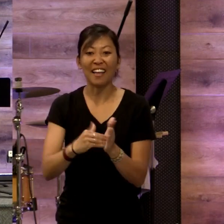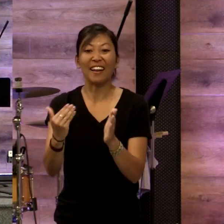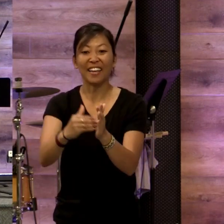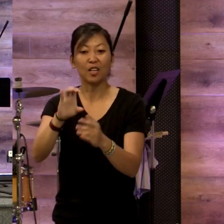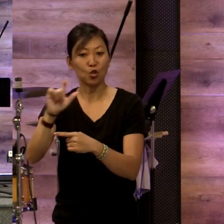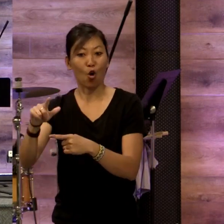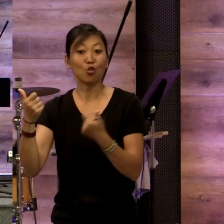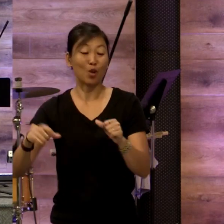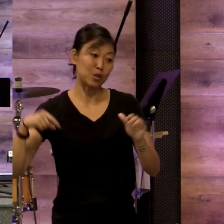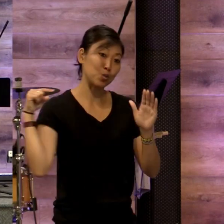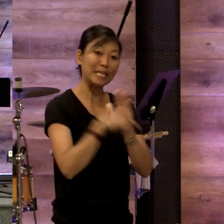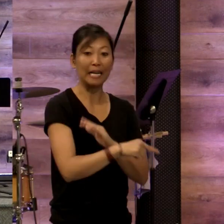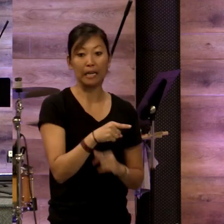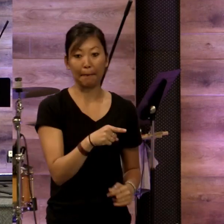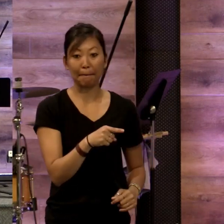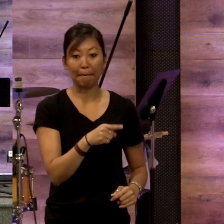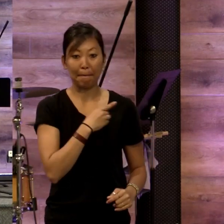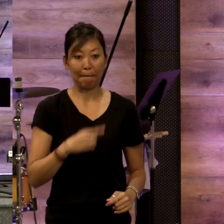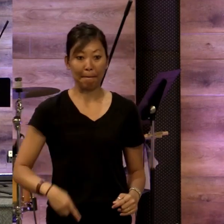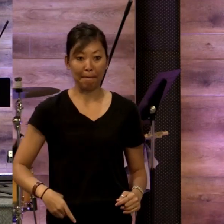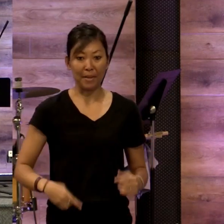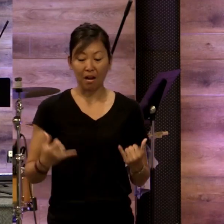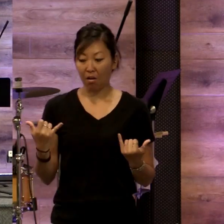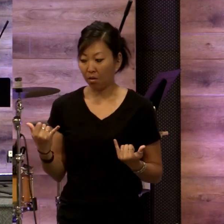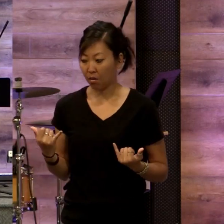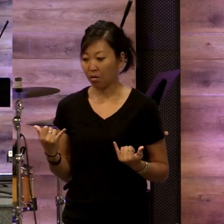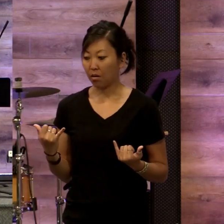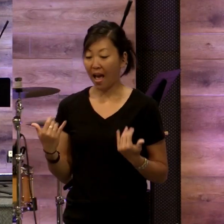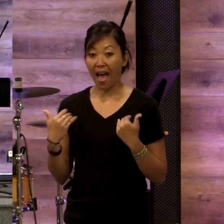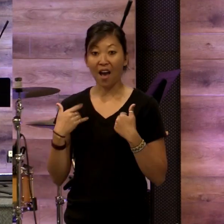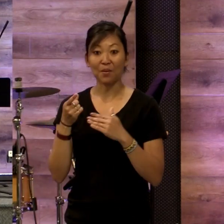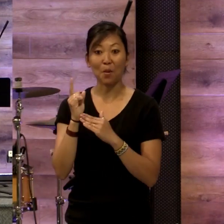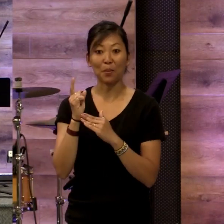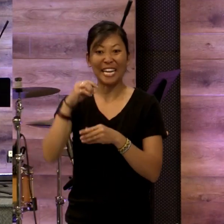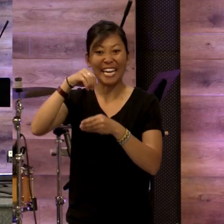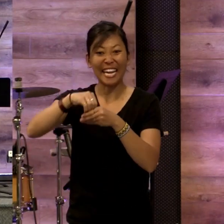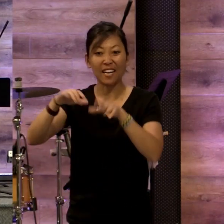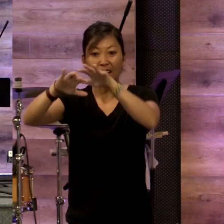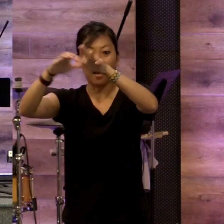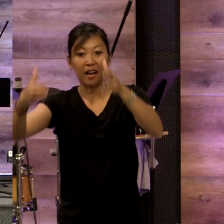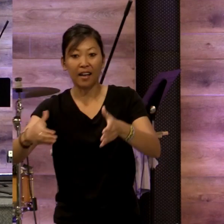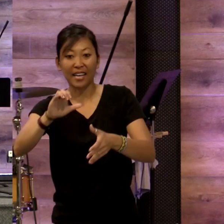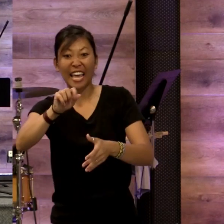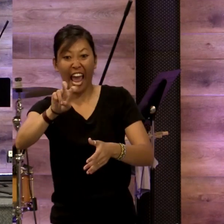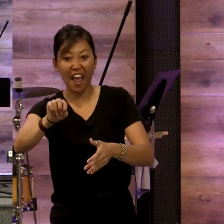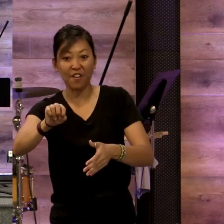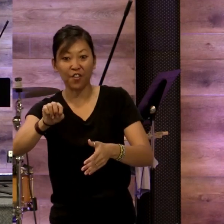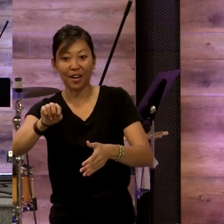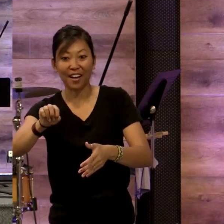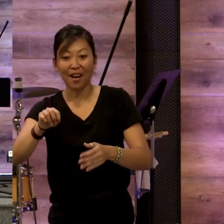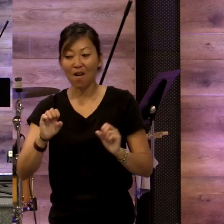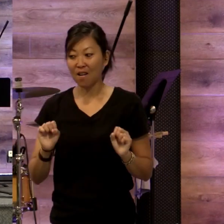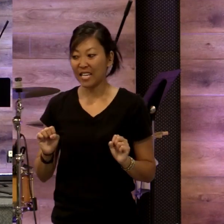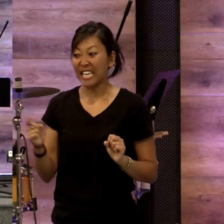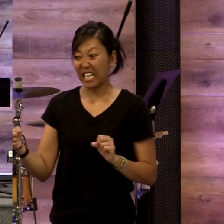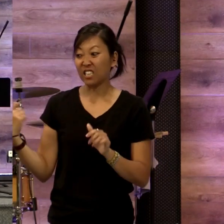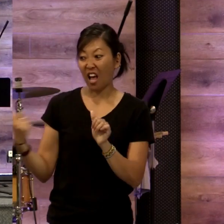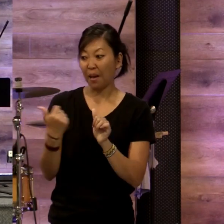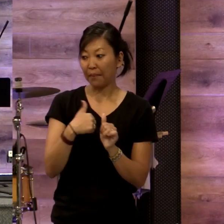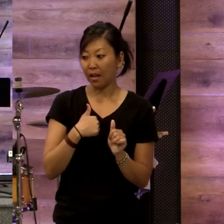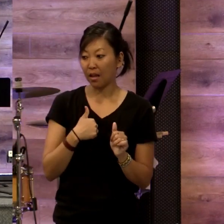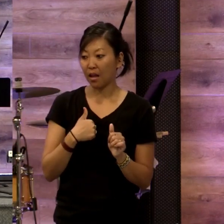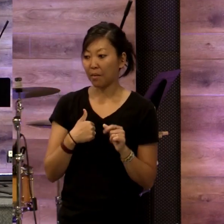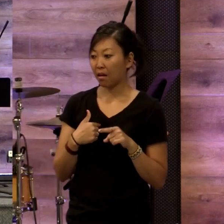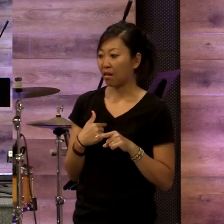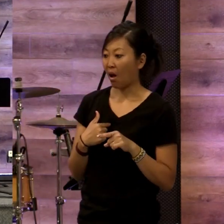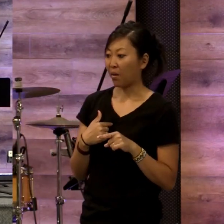David. And now you see this moment. Saul is ready to overwhelm you, kill you and all of your men, and